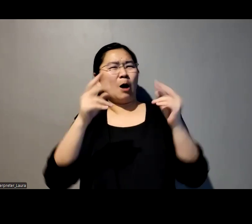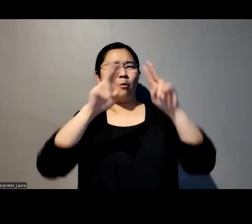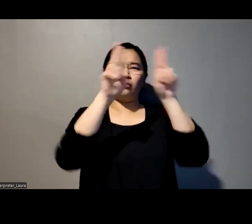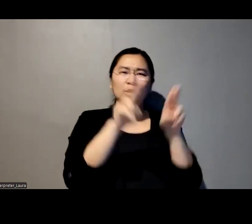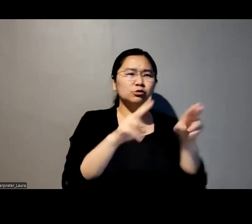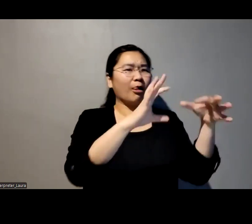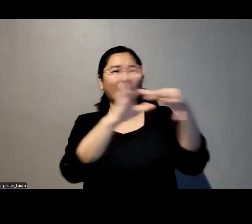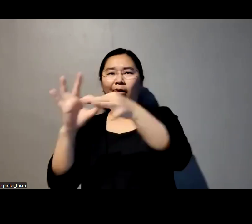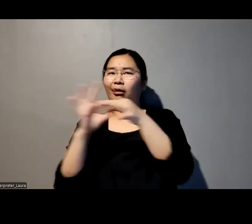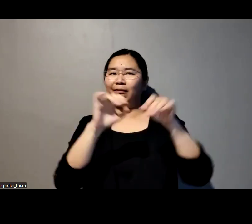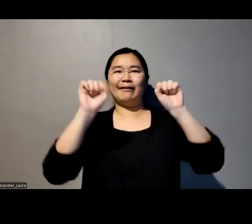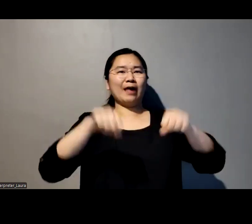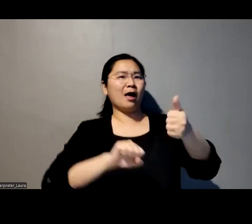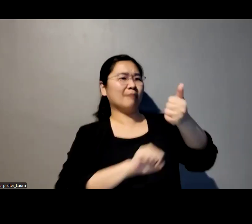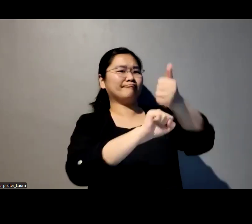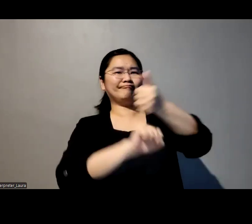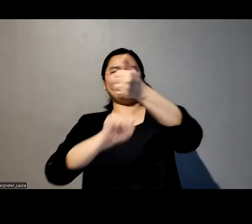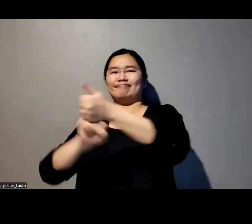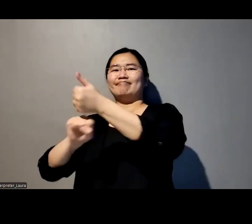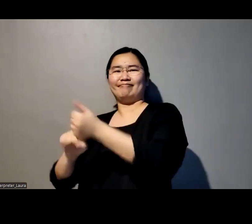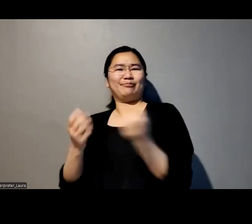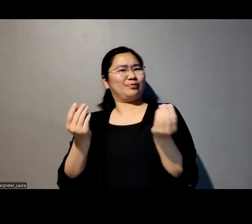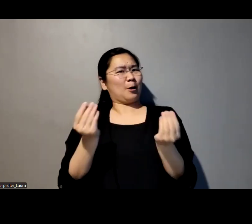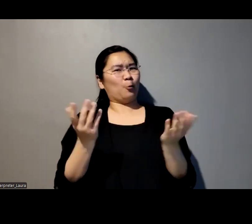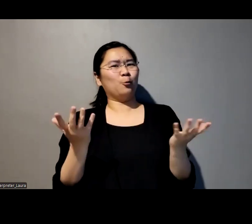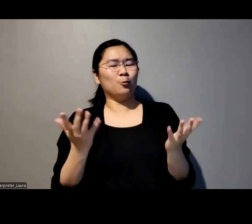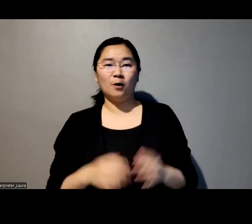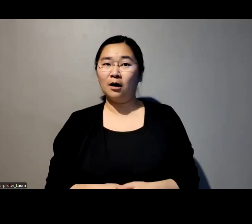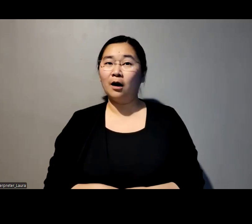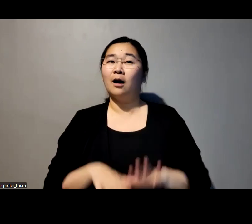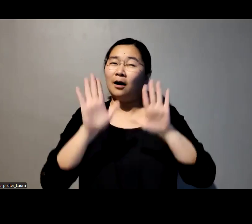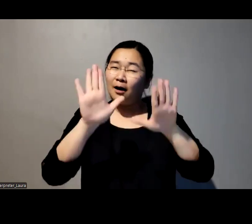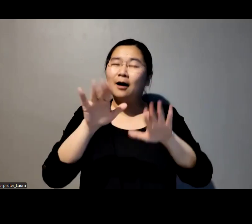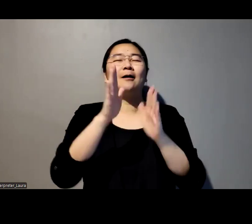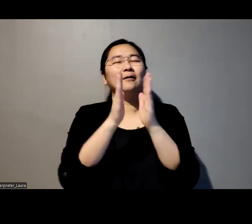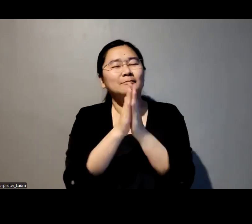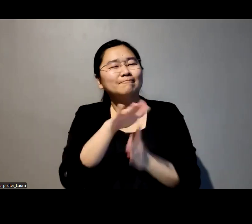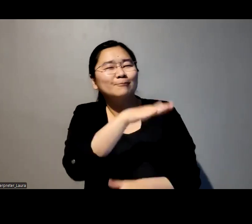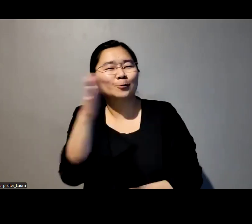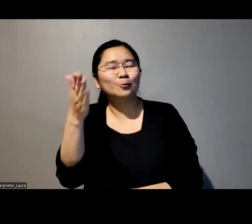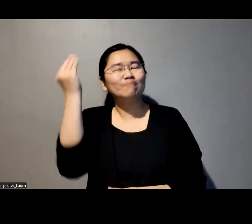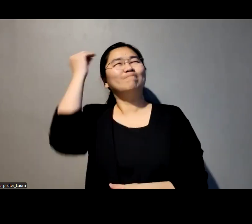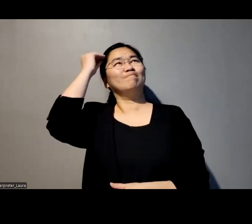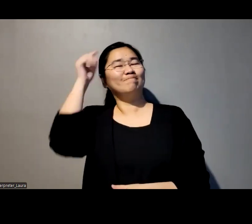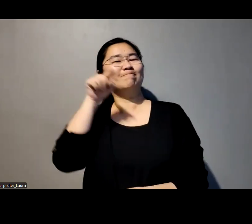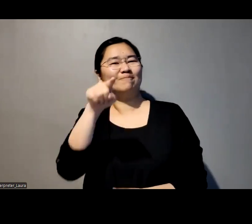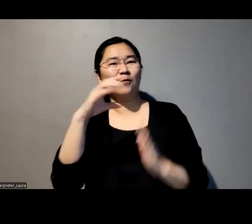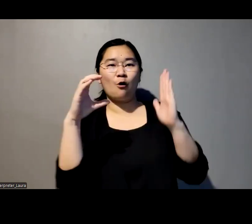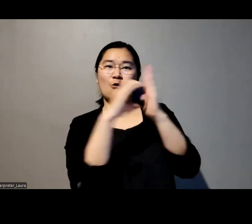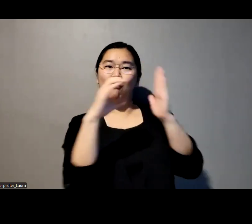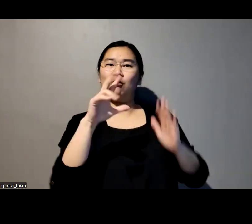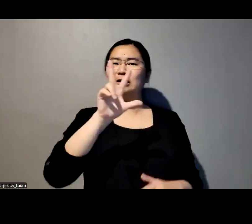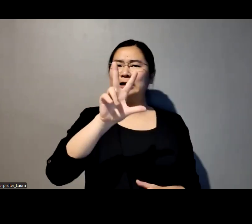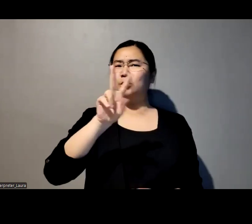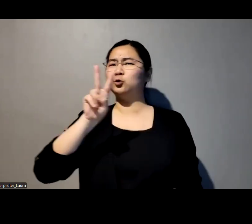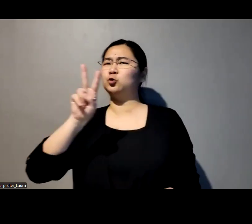it only in terms of money. International cooperation it could be transfer of skills, it could be knowledge sharing,